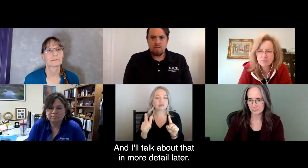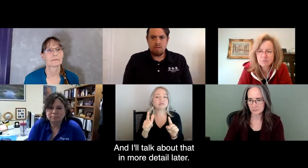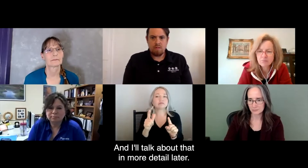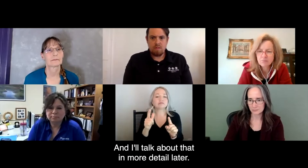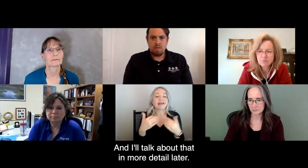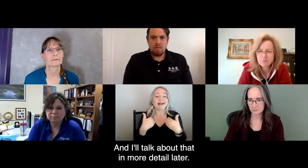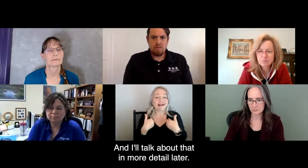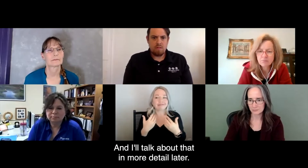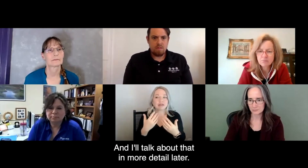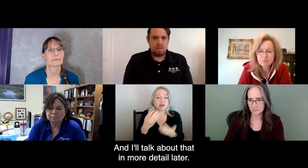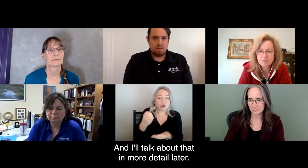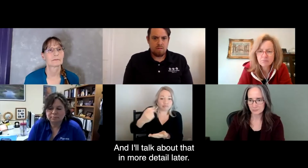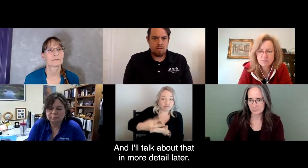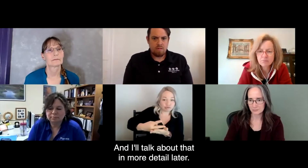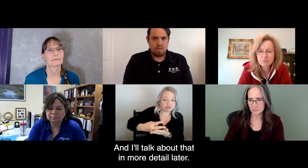that more in detail later.